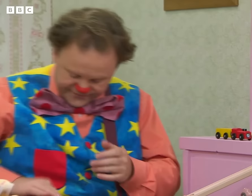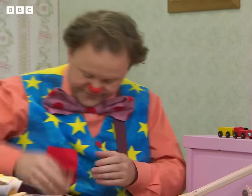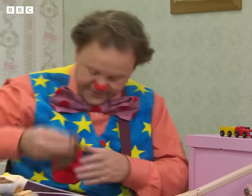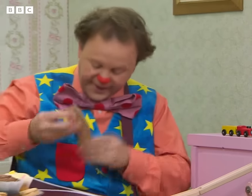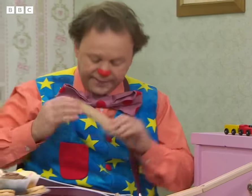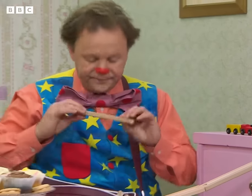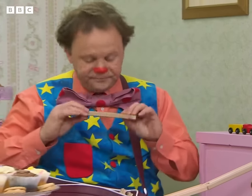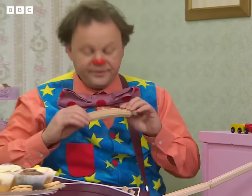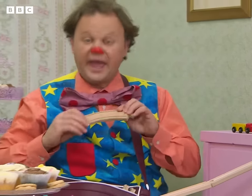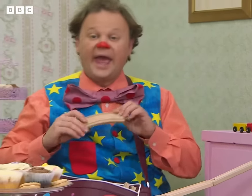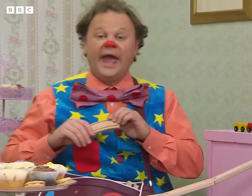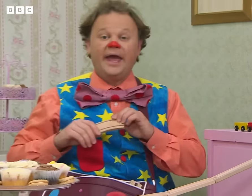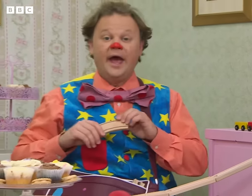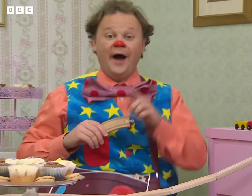Hello, Mr Tumble.